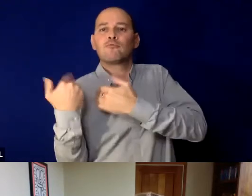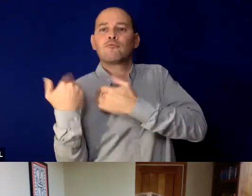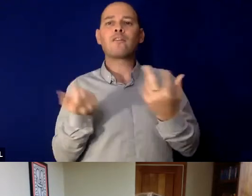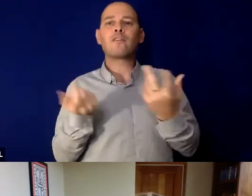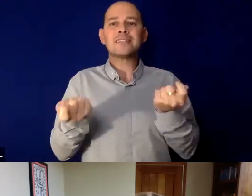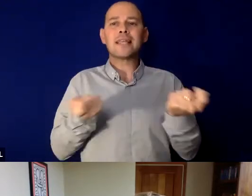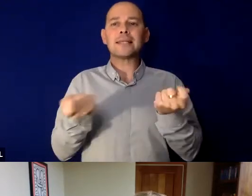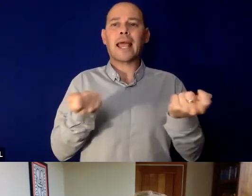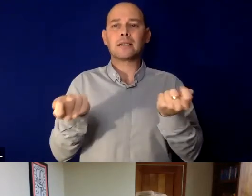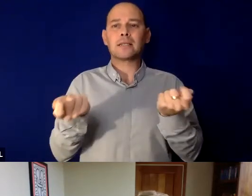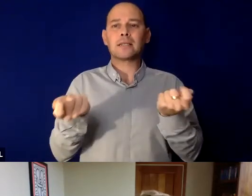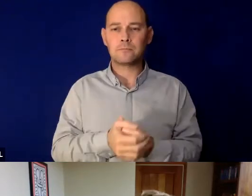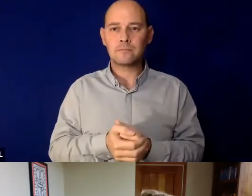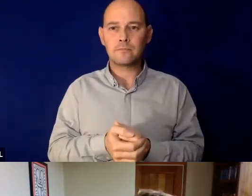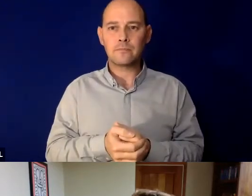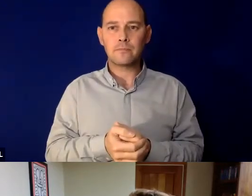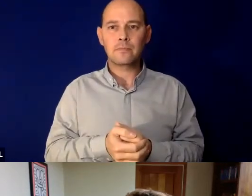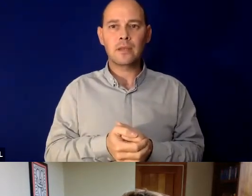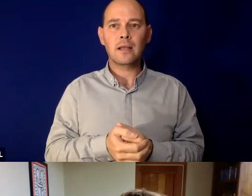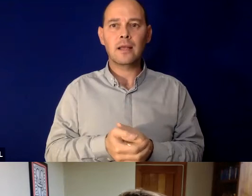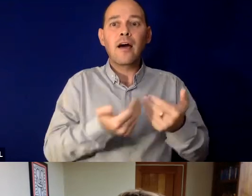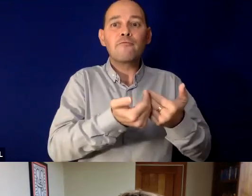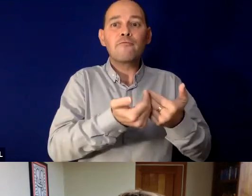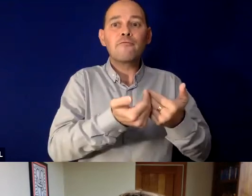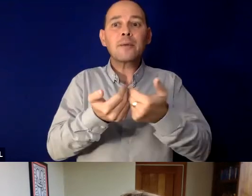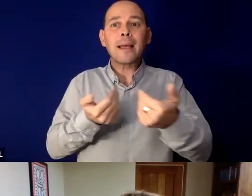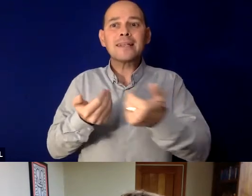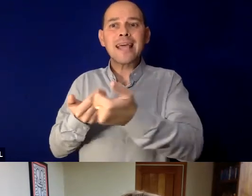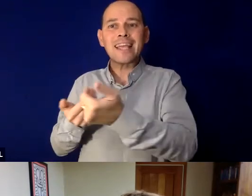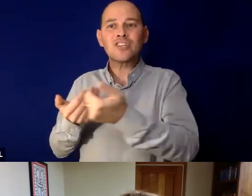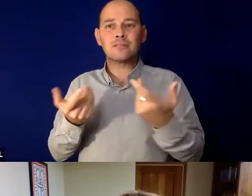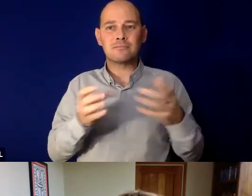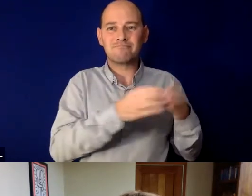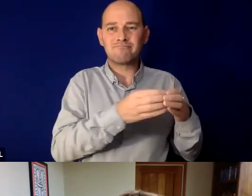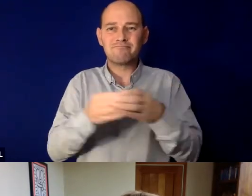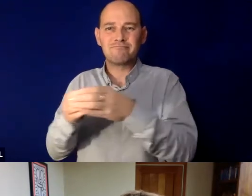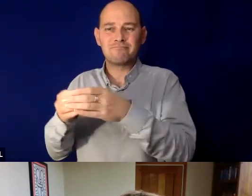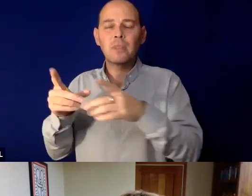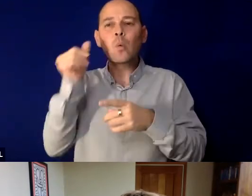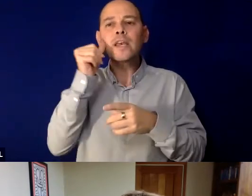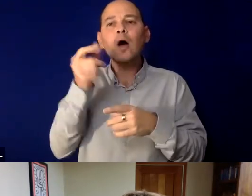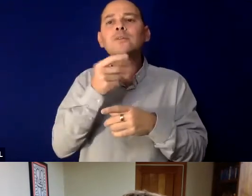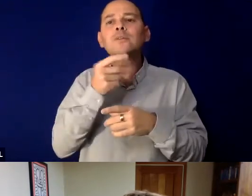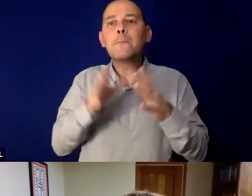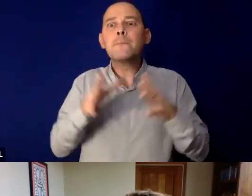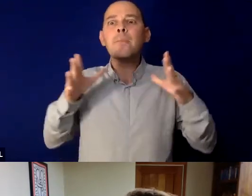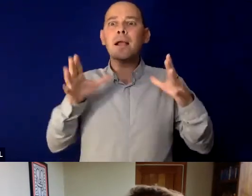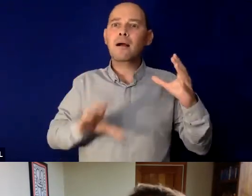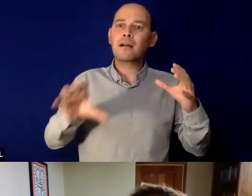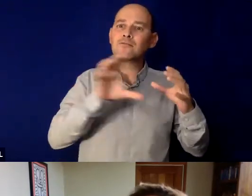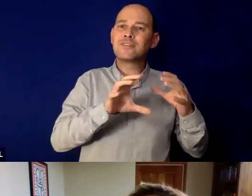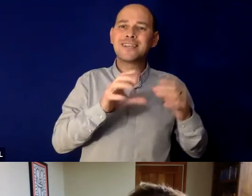the fragmentation, we all know that in some especially bigger countries, you could easily end up with a scenario